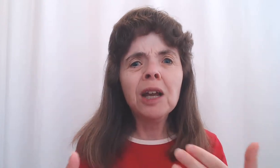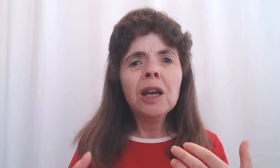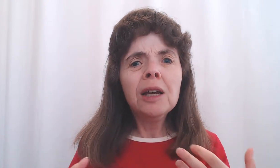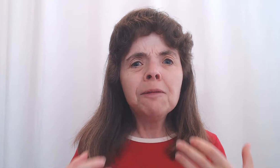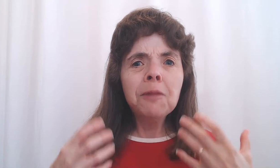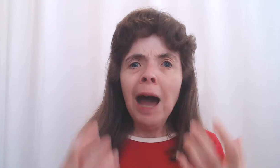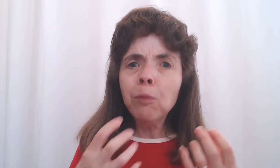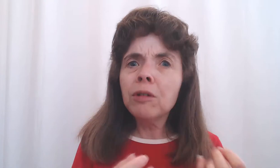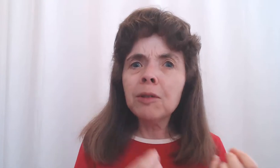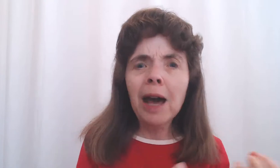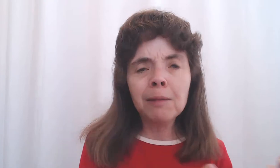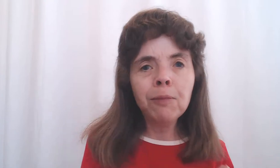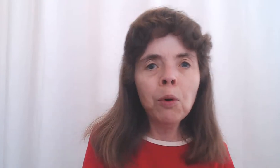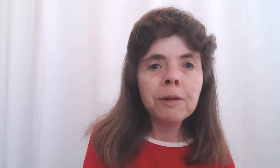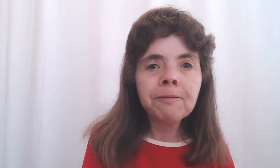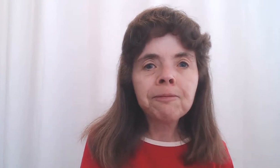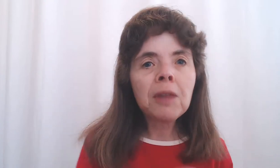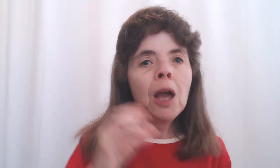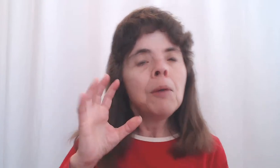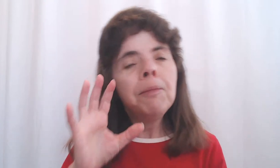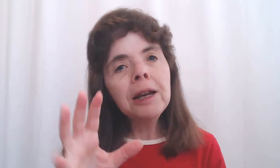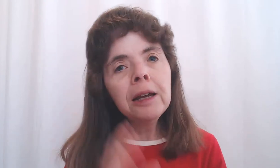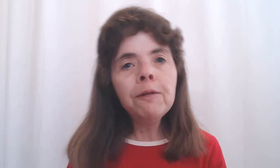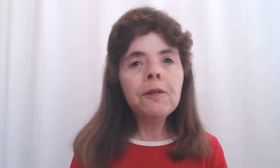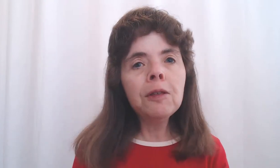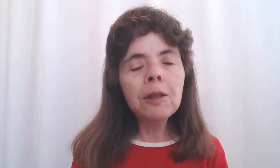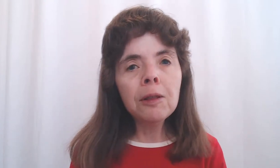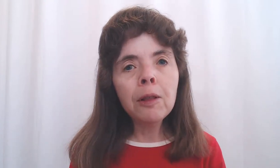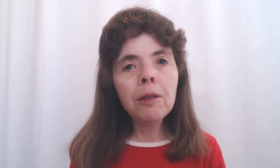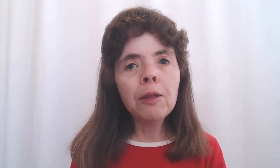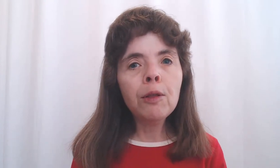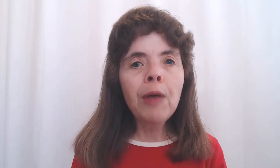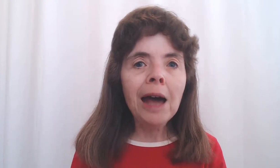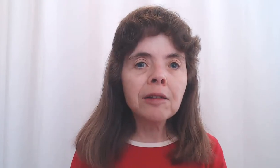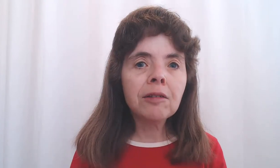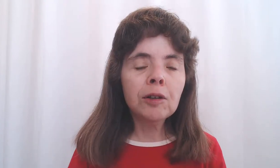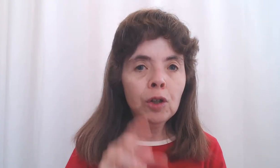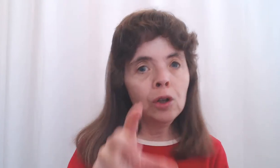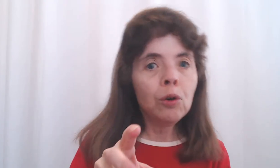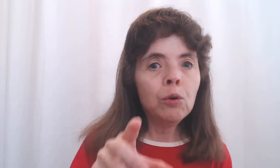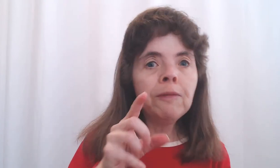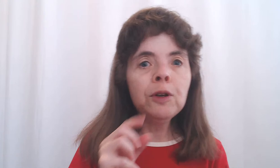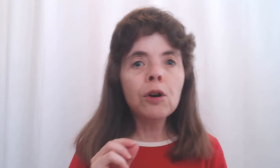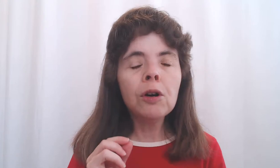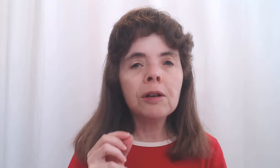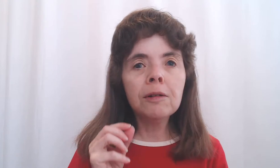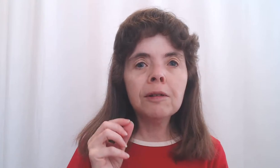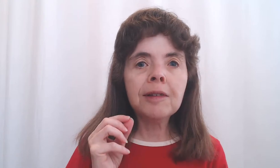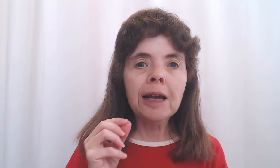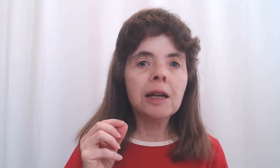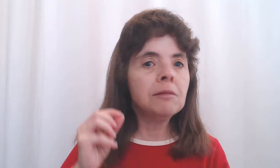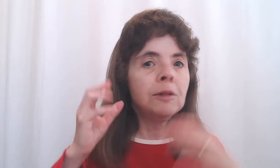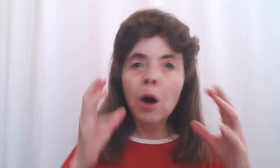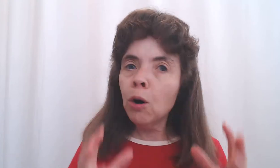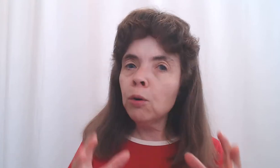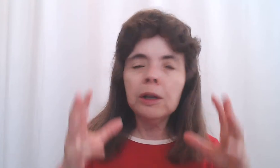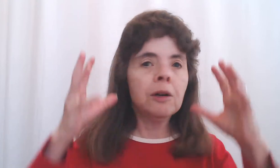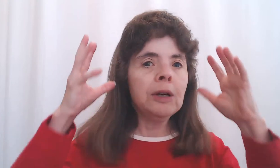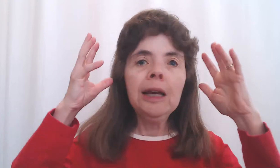if that was that important. But if that is you, if you're saying, no, you know, he